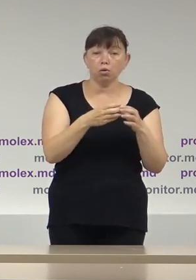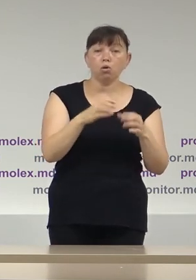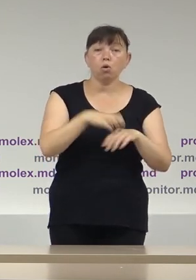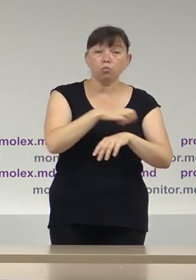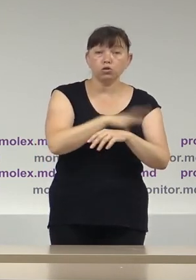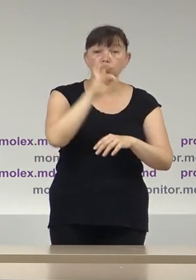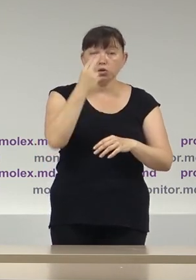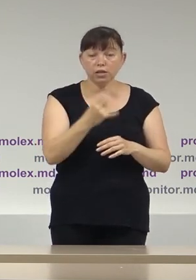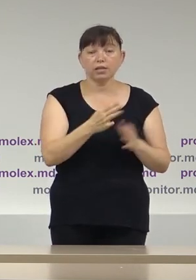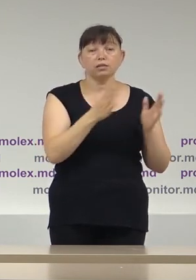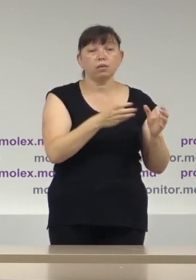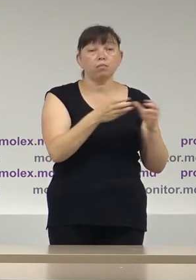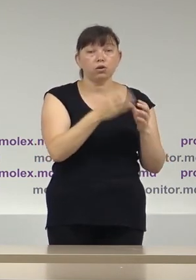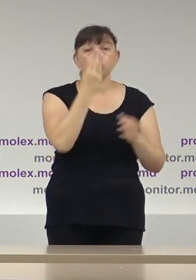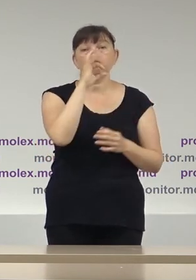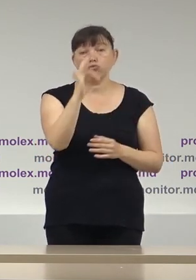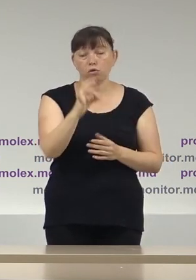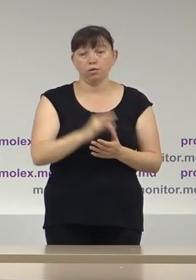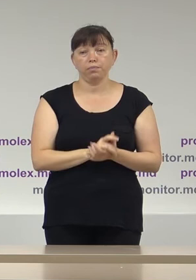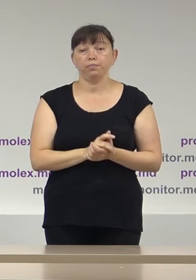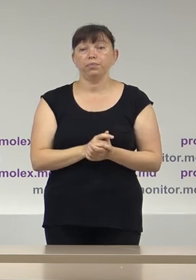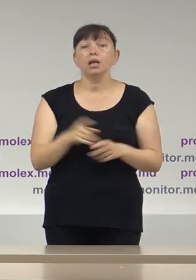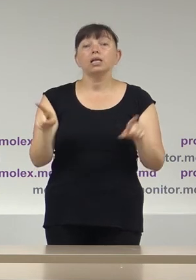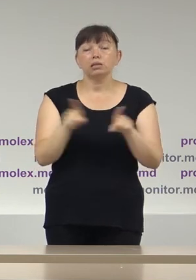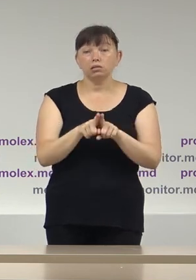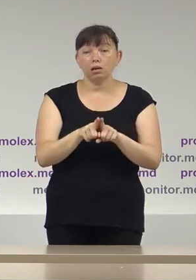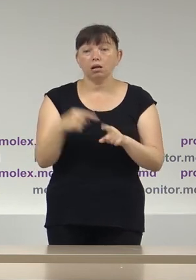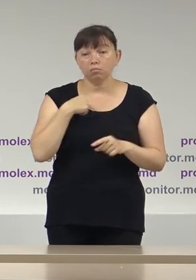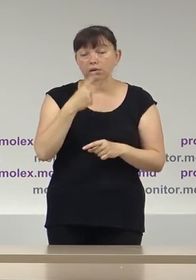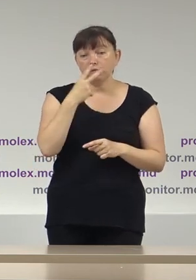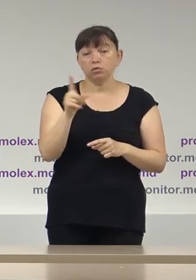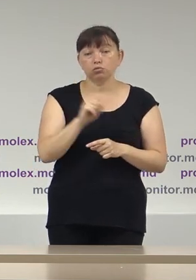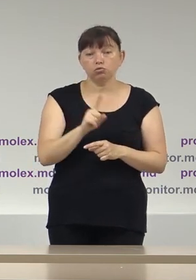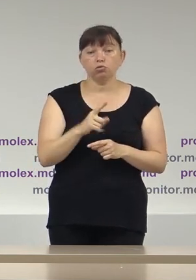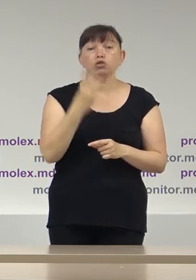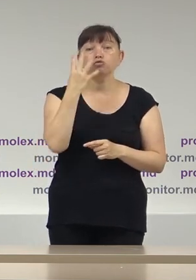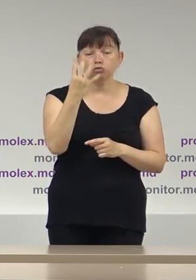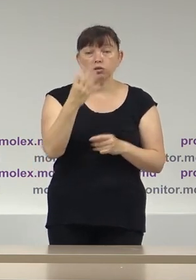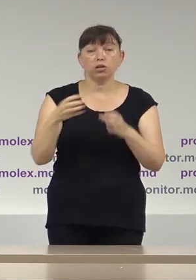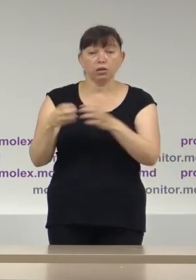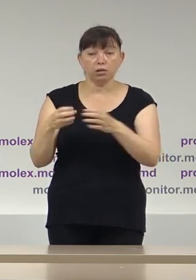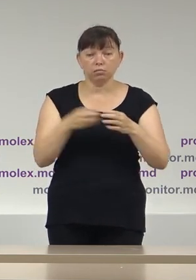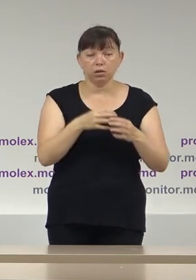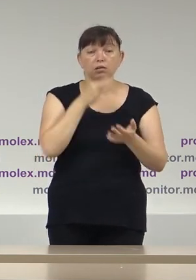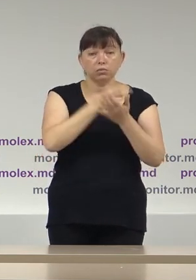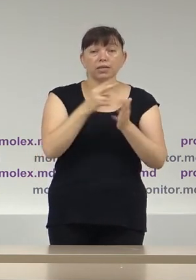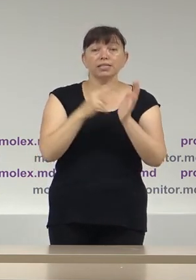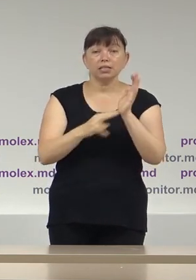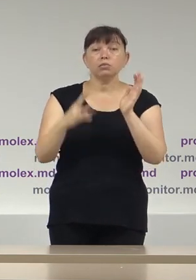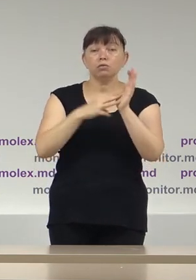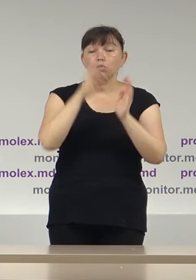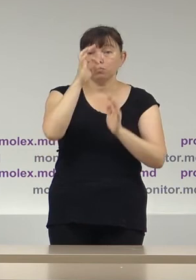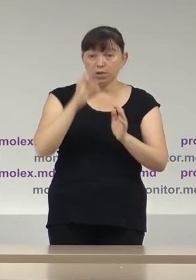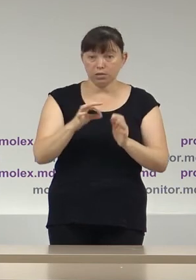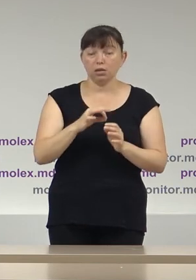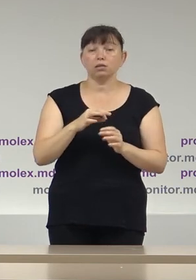and 12% by Communist and Socialist electoral bloc and Shore political party each. So we found that